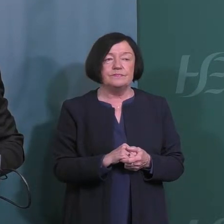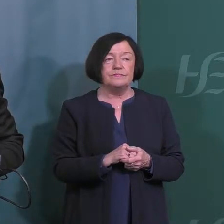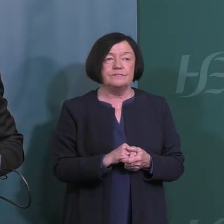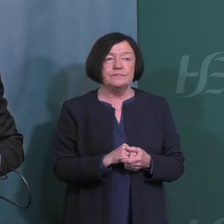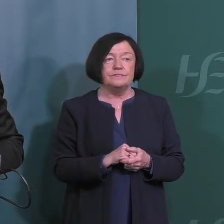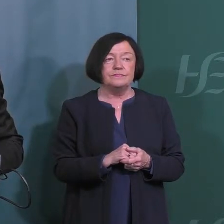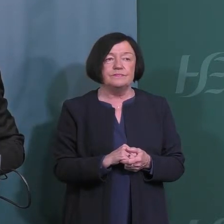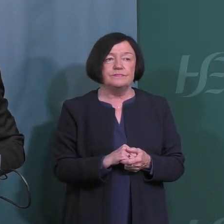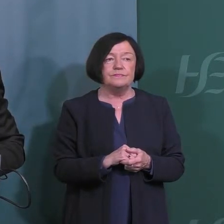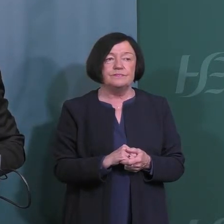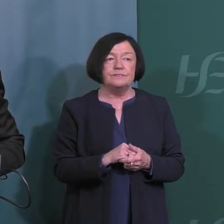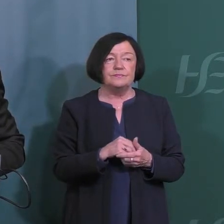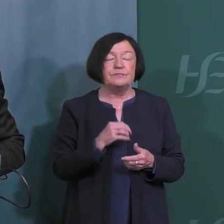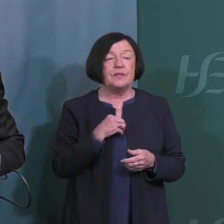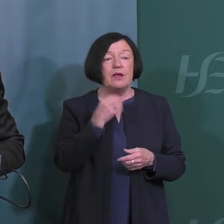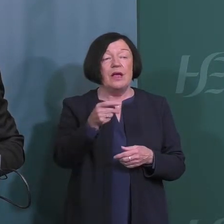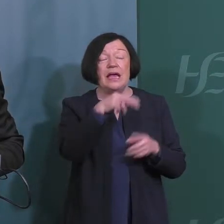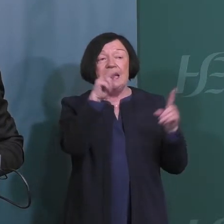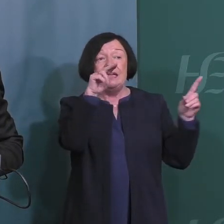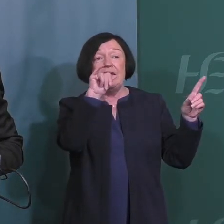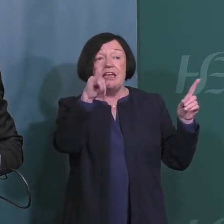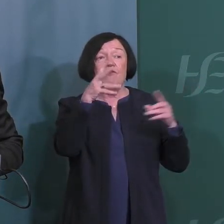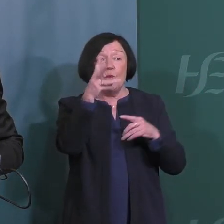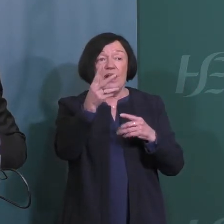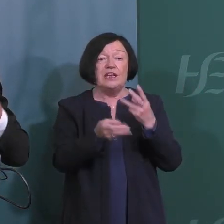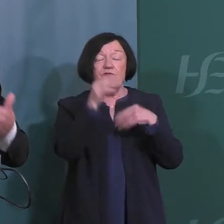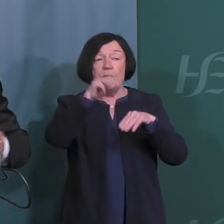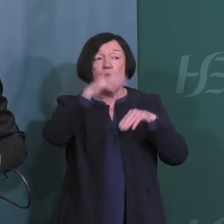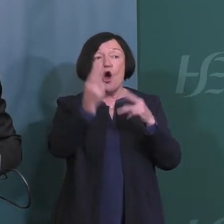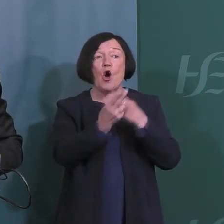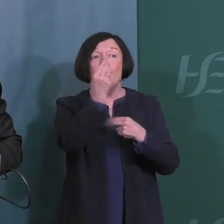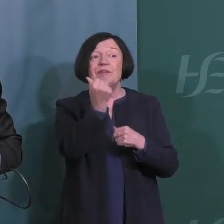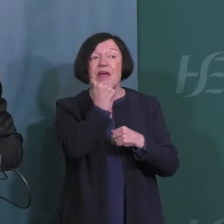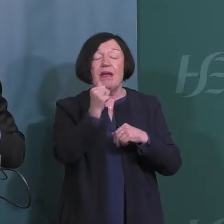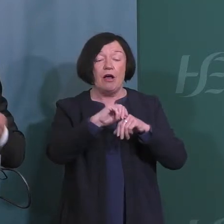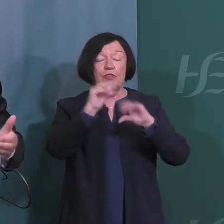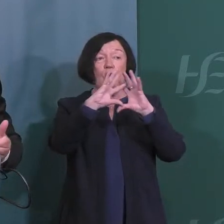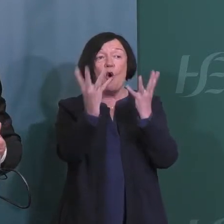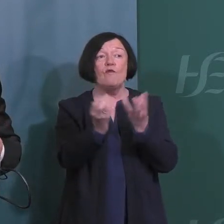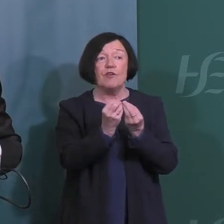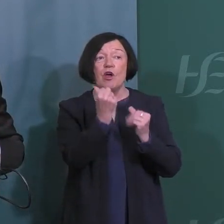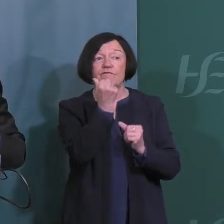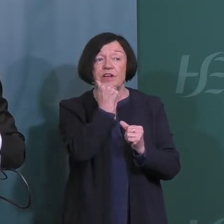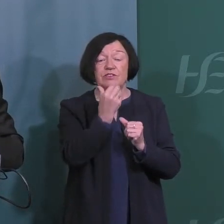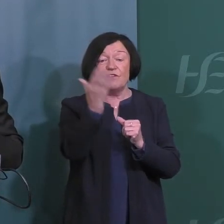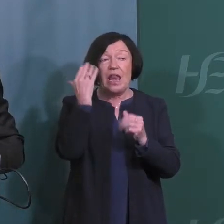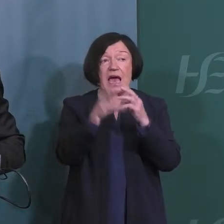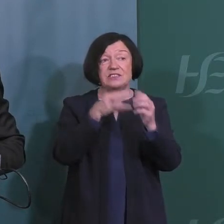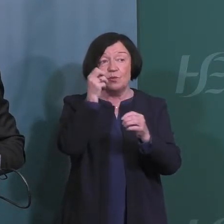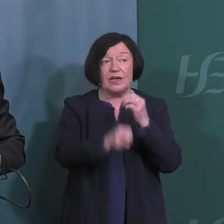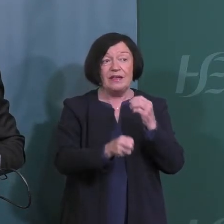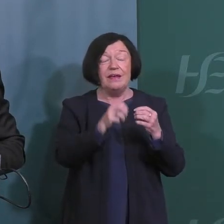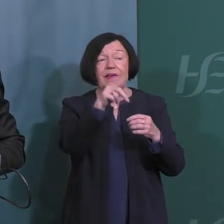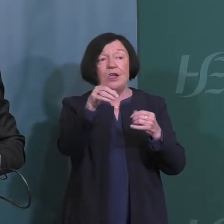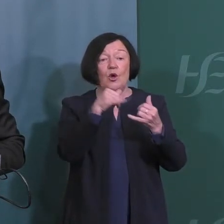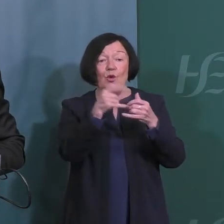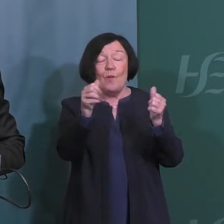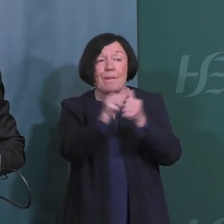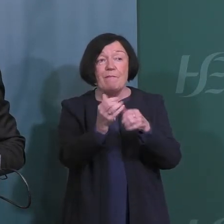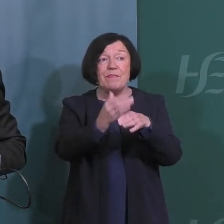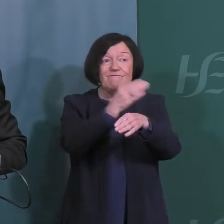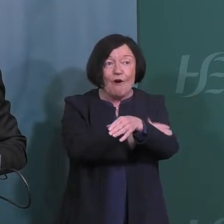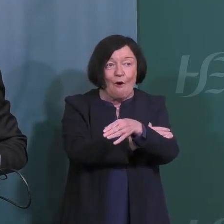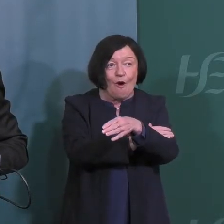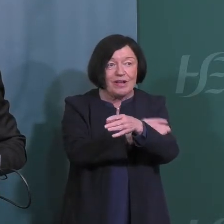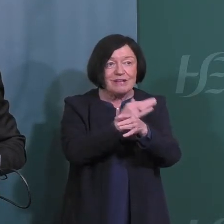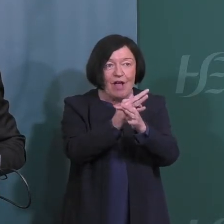So Niamh O'Byrne, my colleague, will shortly update on the overall figures for last week in testing and tracing numbers. But I just want to make